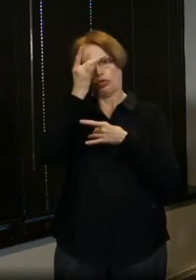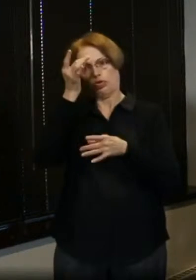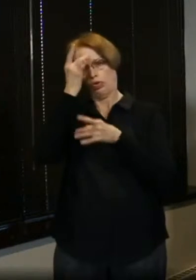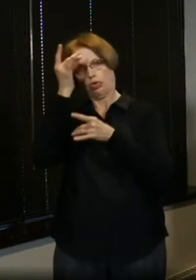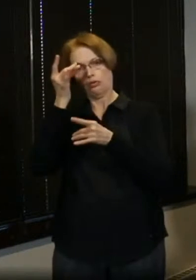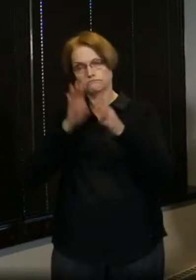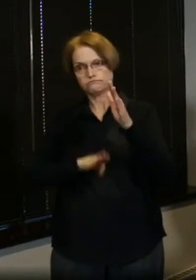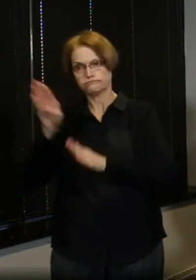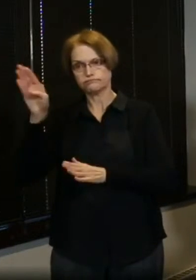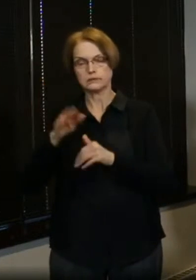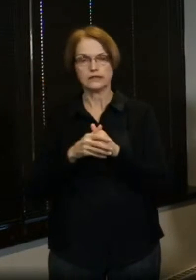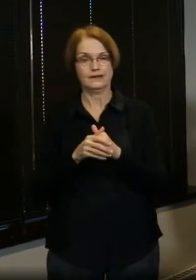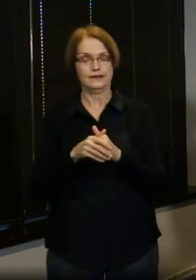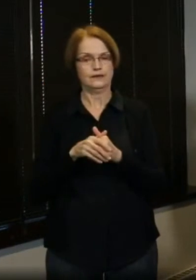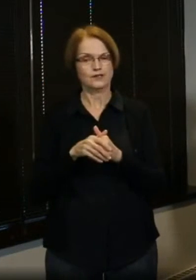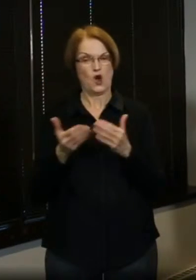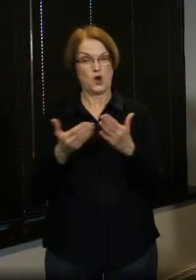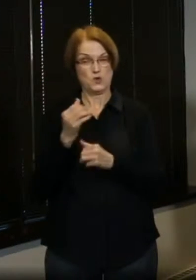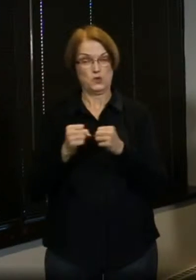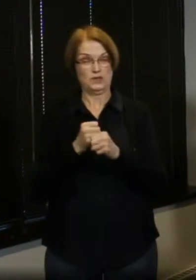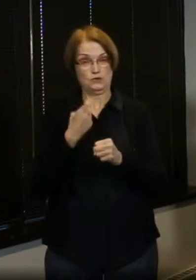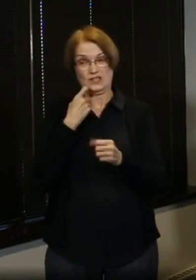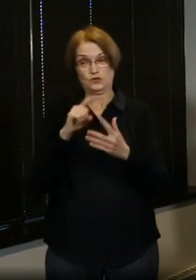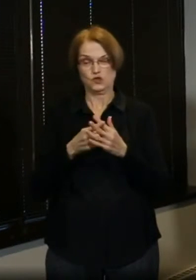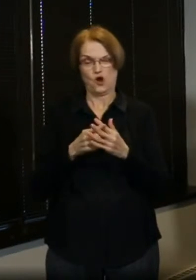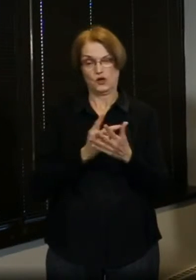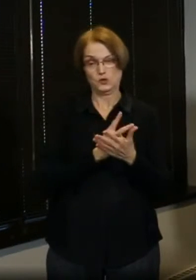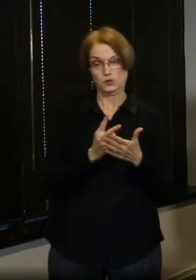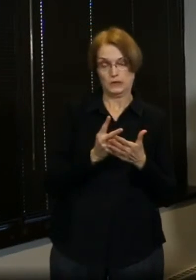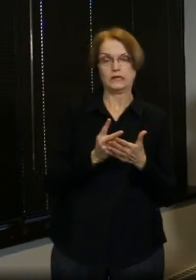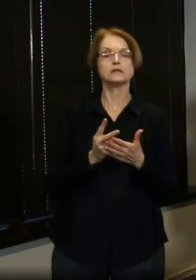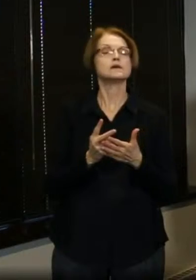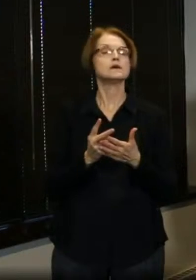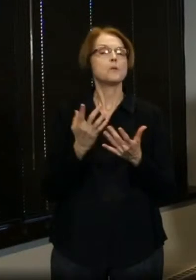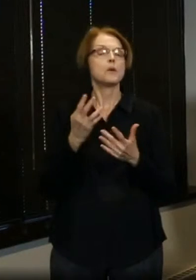new year, so we'll need to wait another couple of weeks to see what that